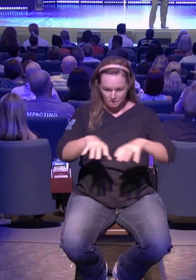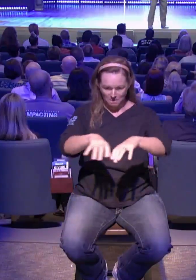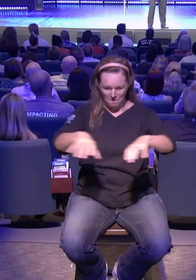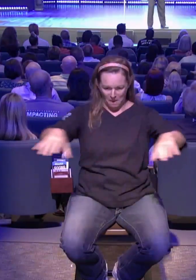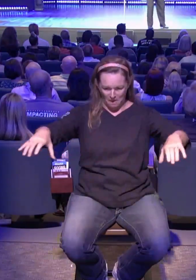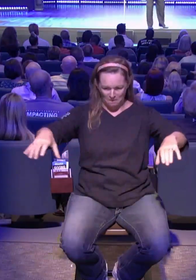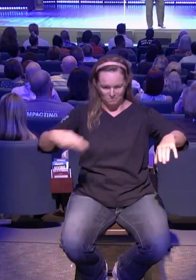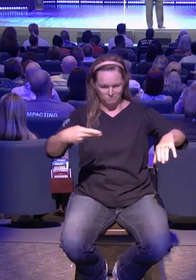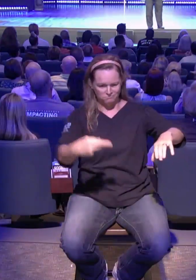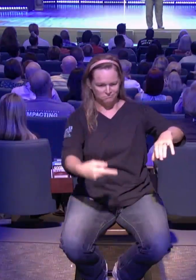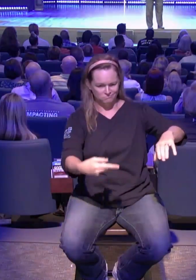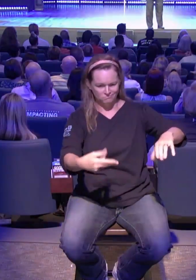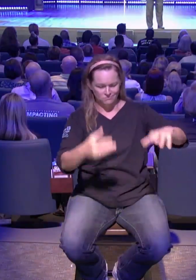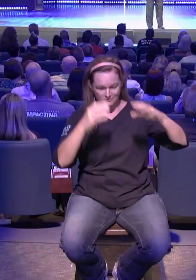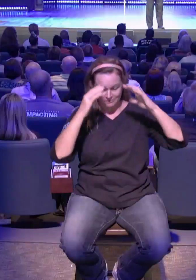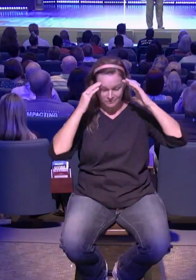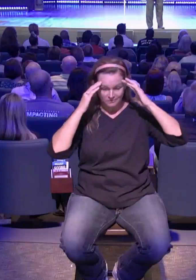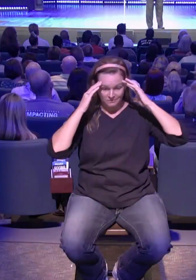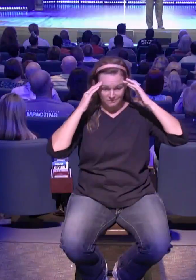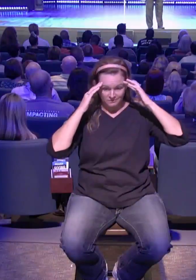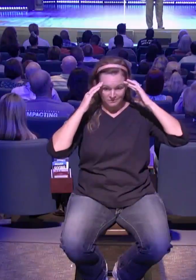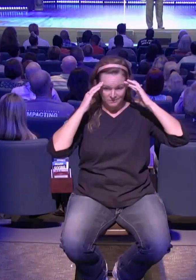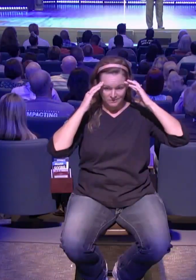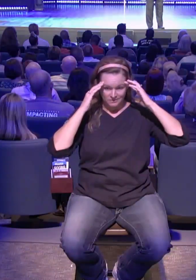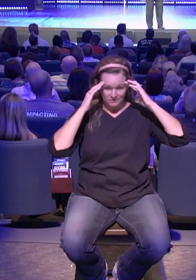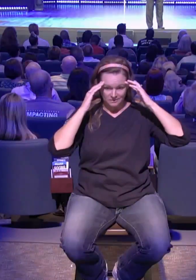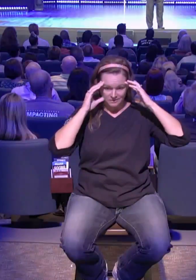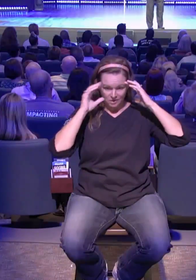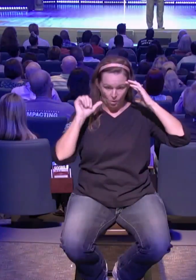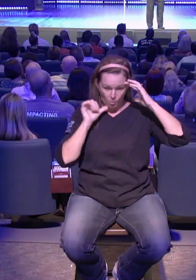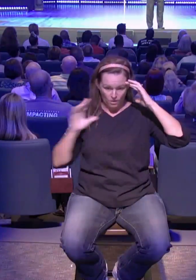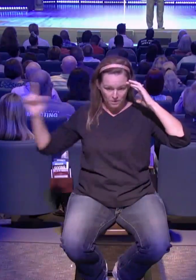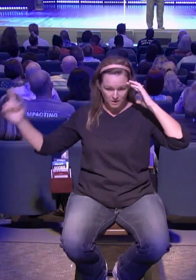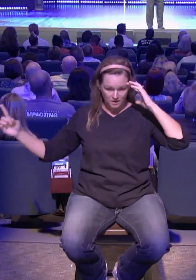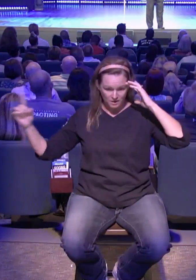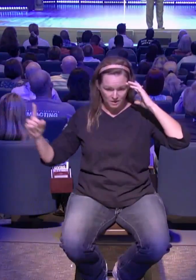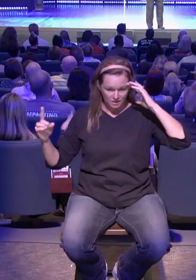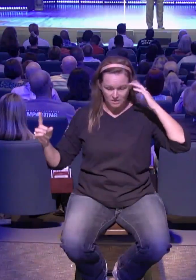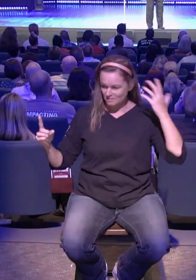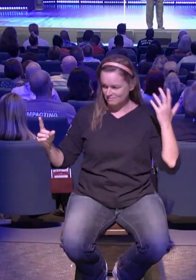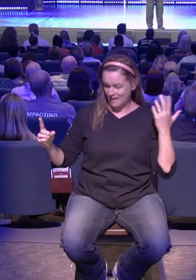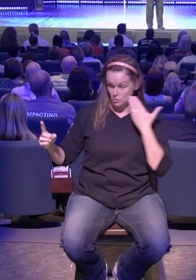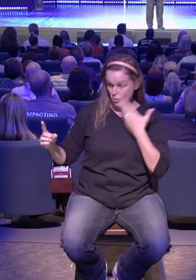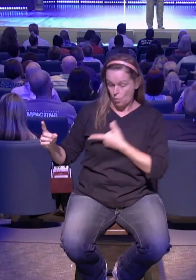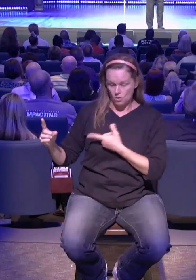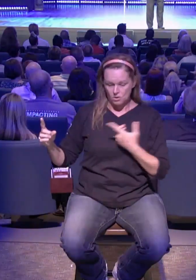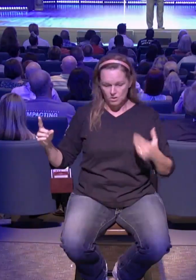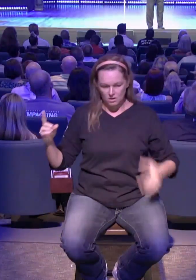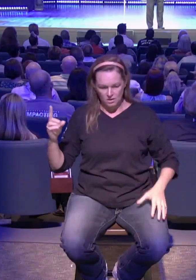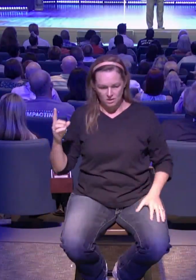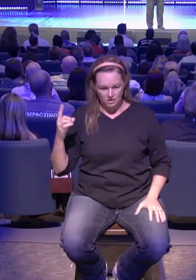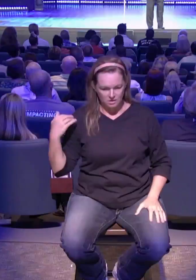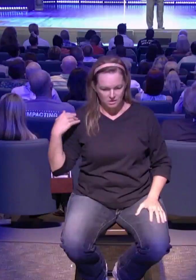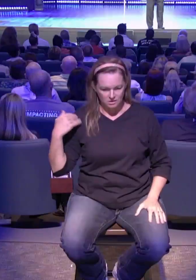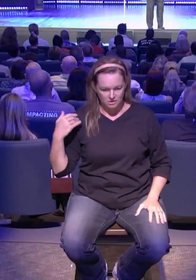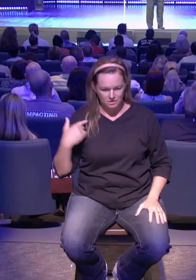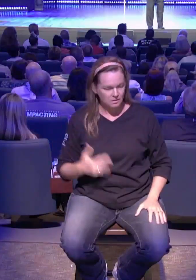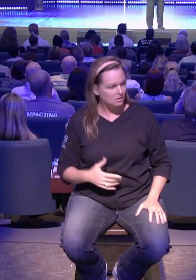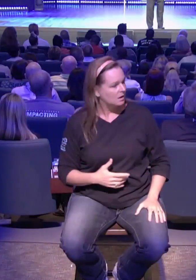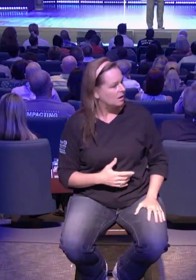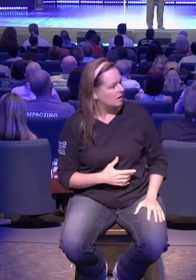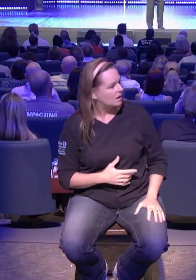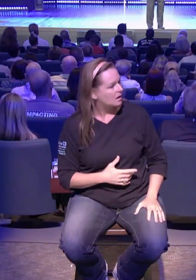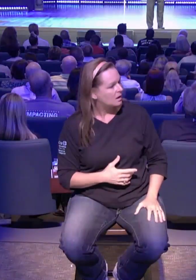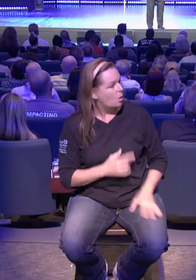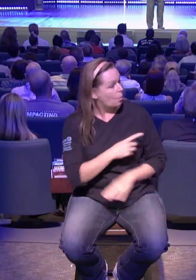casket looking at my mother, and a woman walks up to me that I never met before, and she said to me, I'll be in